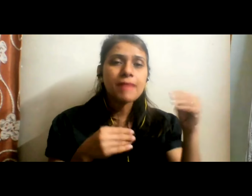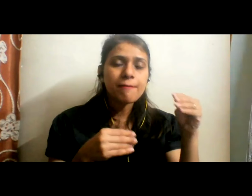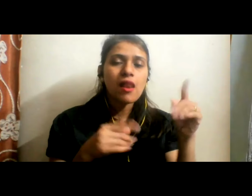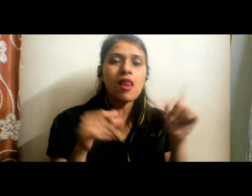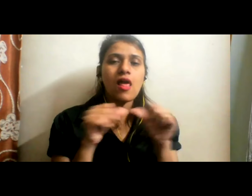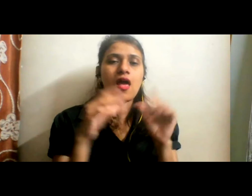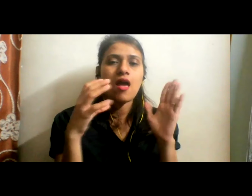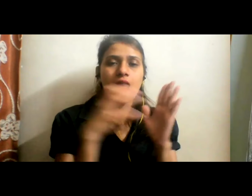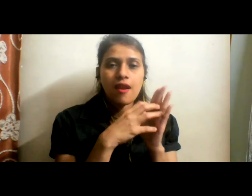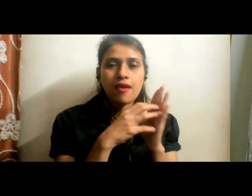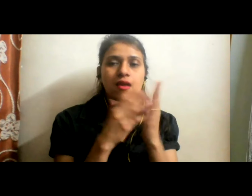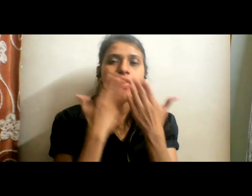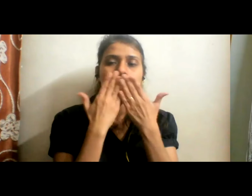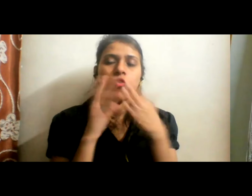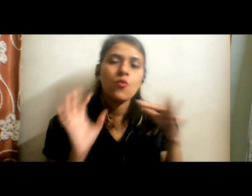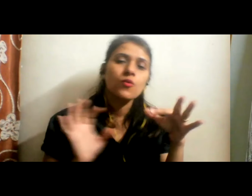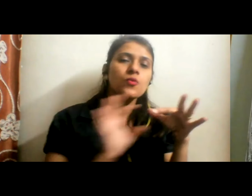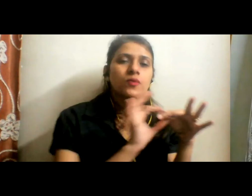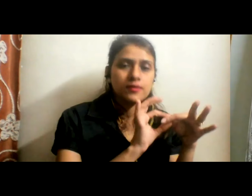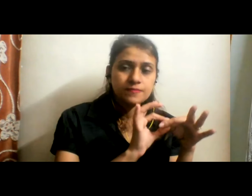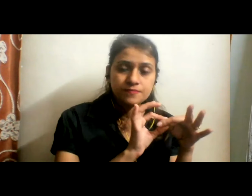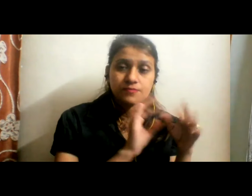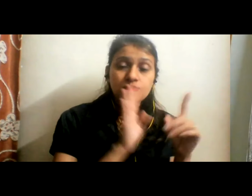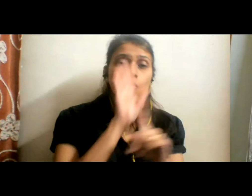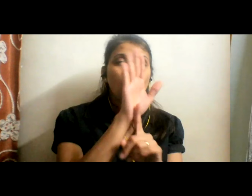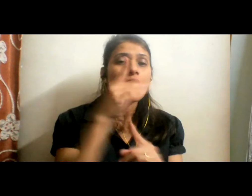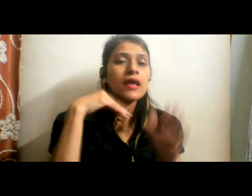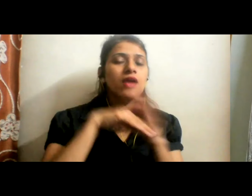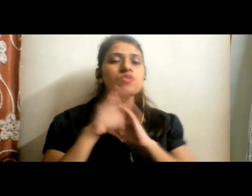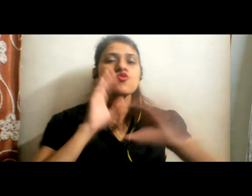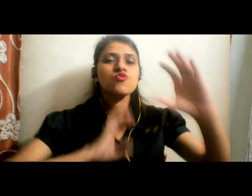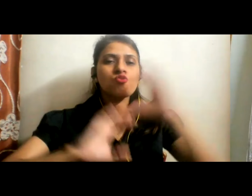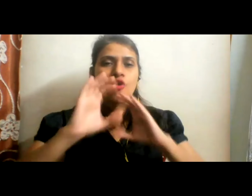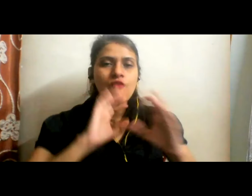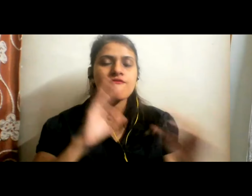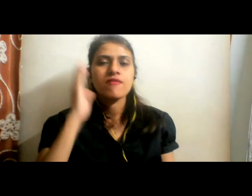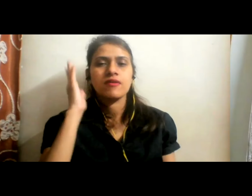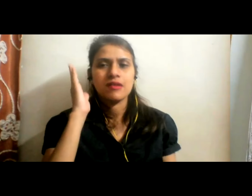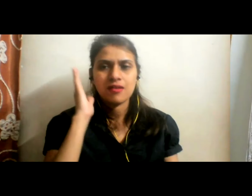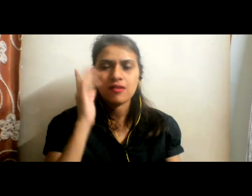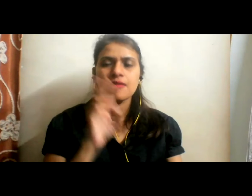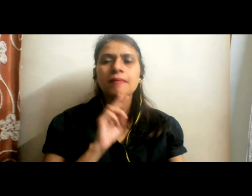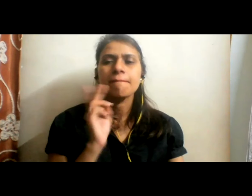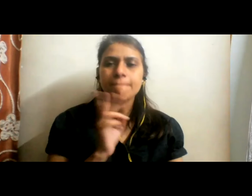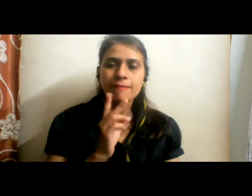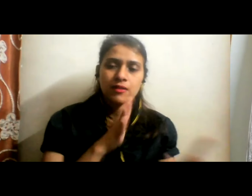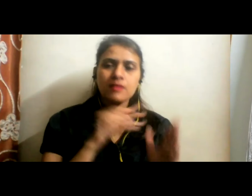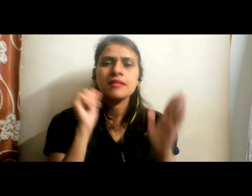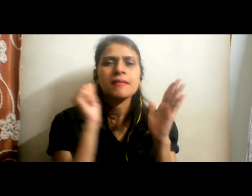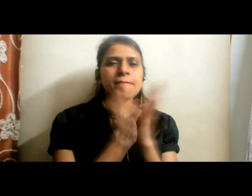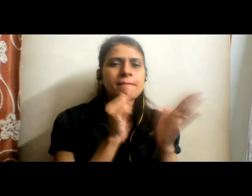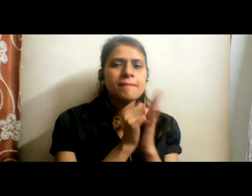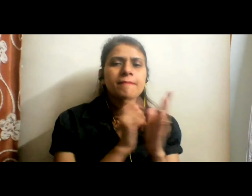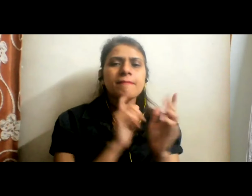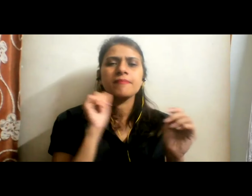write, which is usually either presented in conferences, and then from there on it's usually published in journal